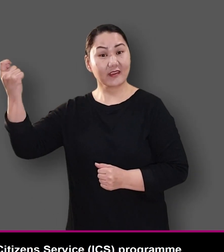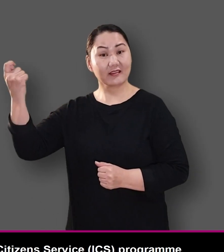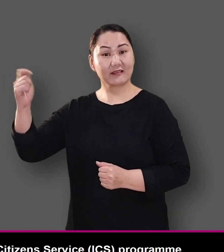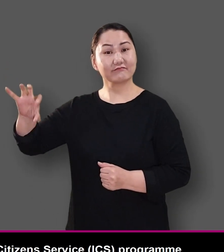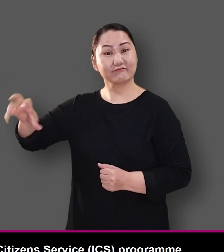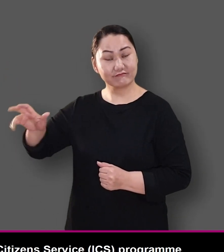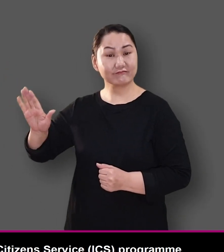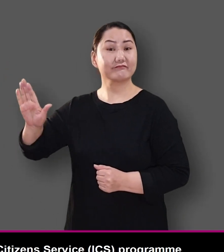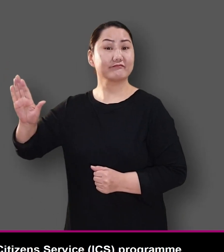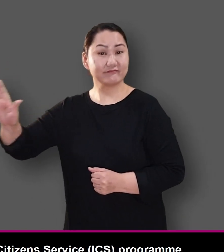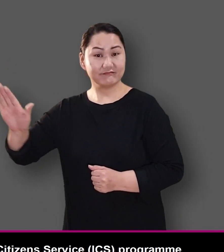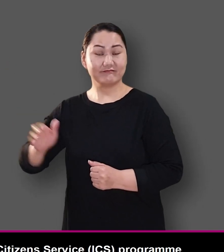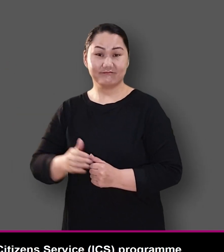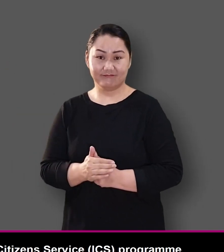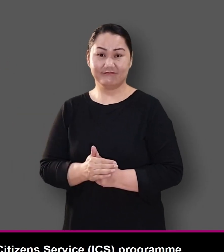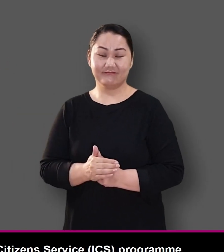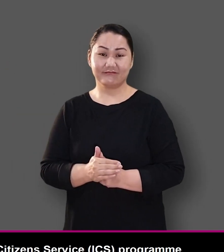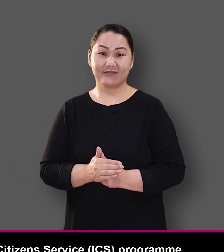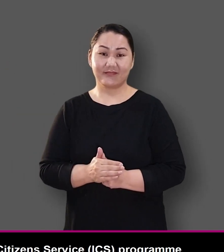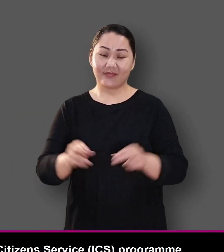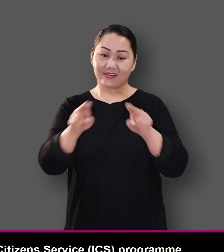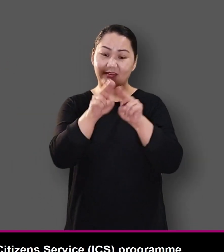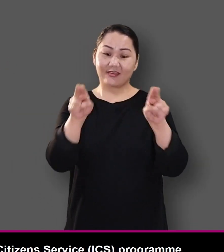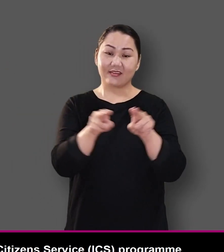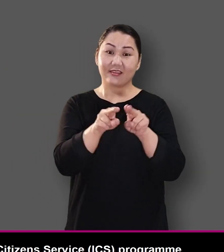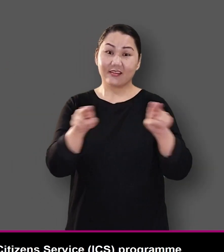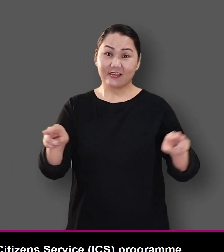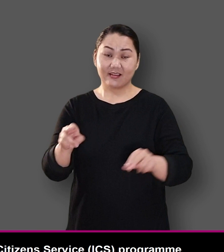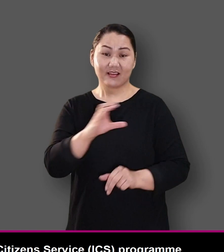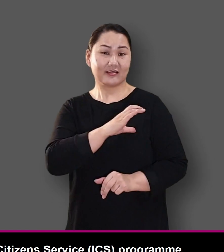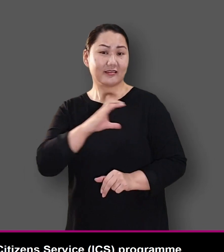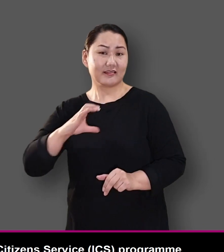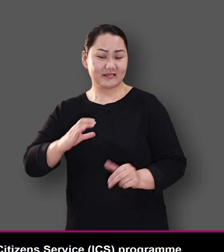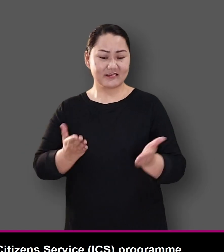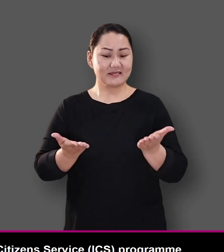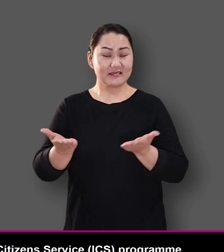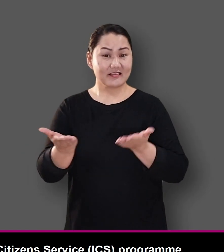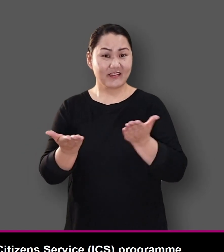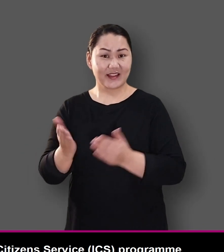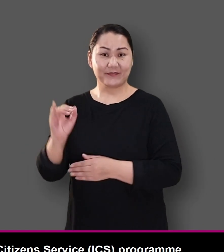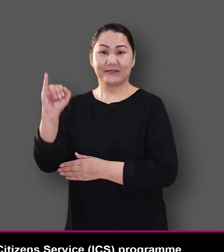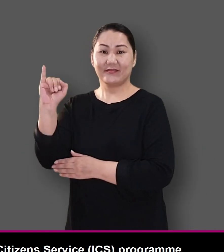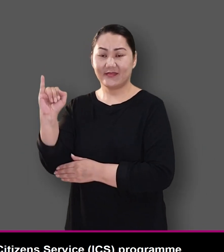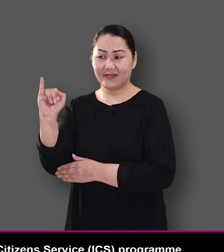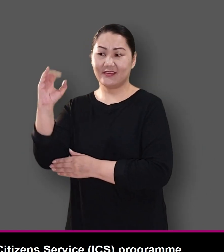In Kenya, the International Citizen Service (ICS) program